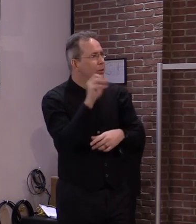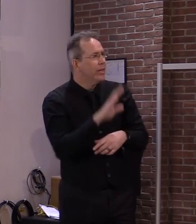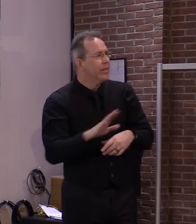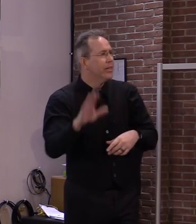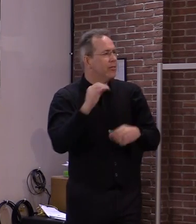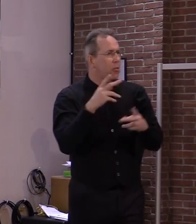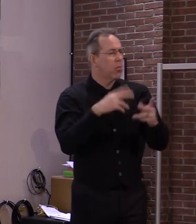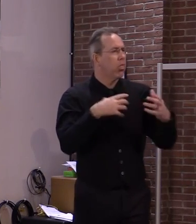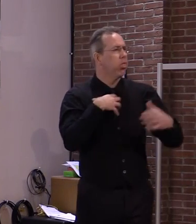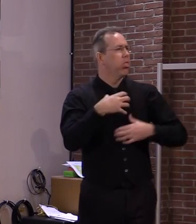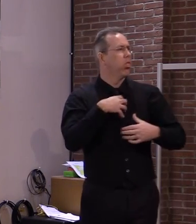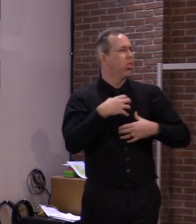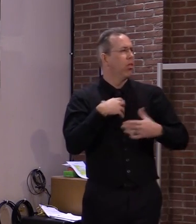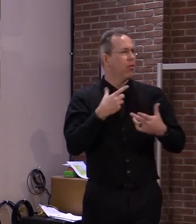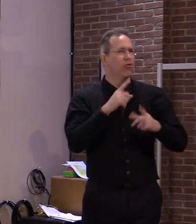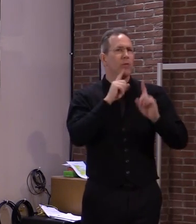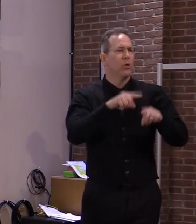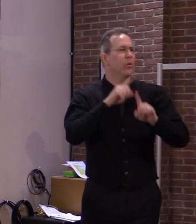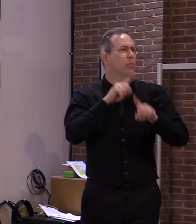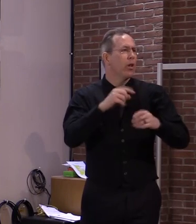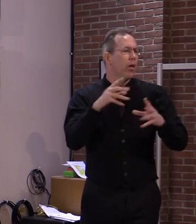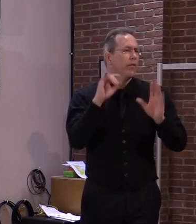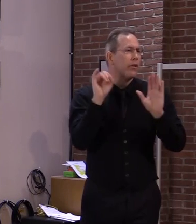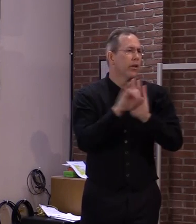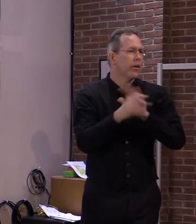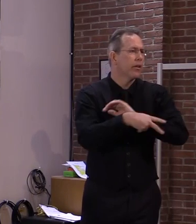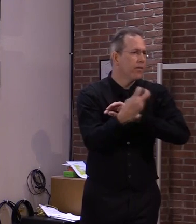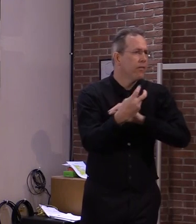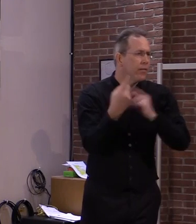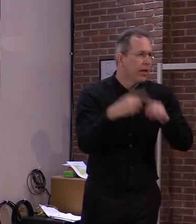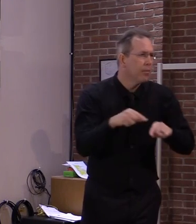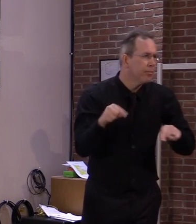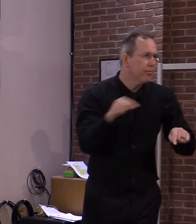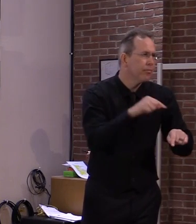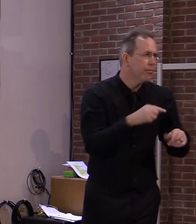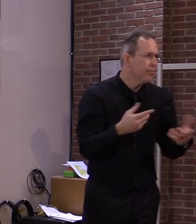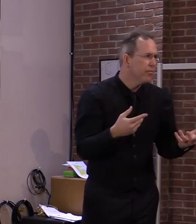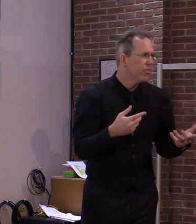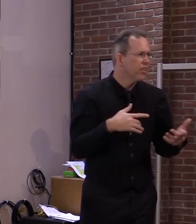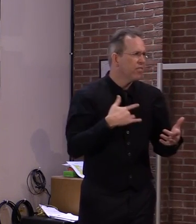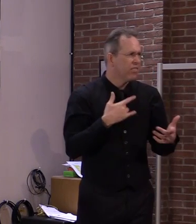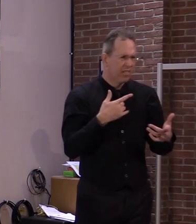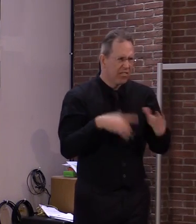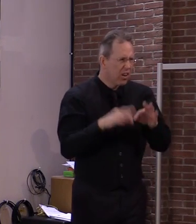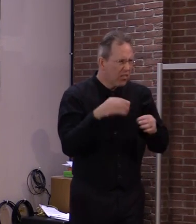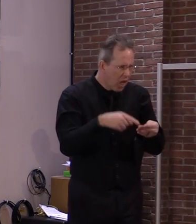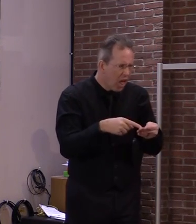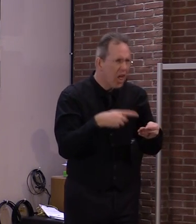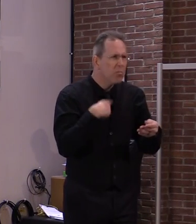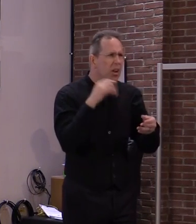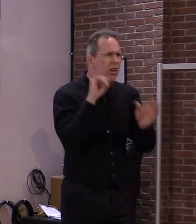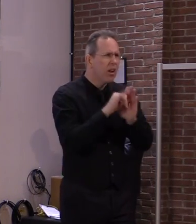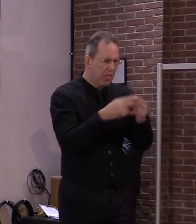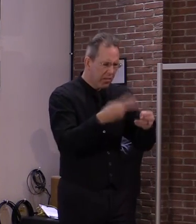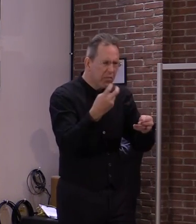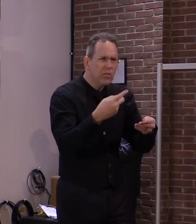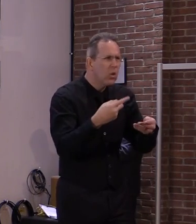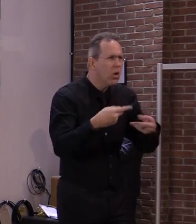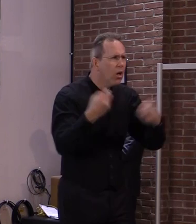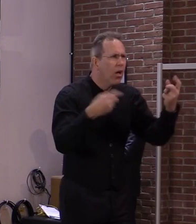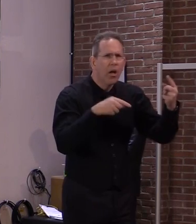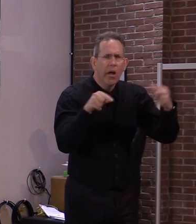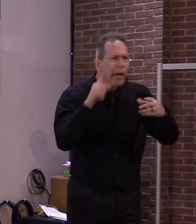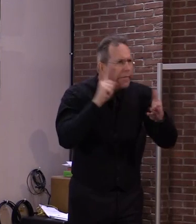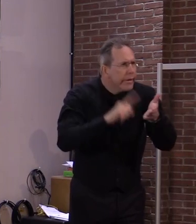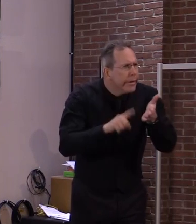experiences identity theft, actually tracking down where the root of that occurred.